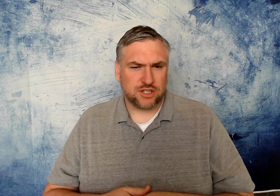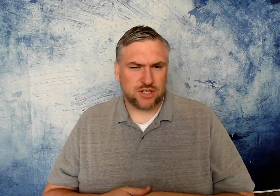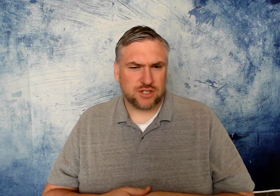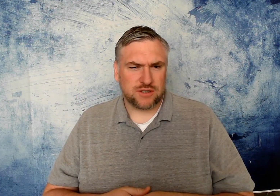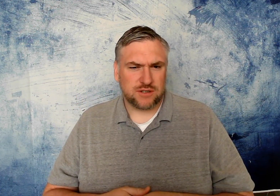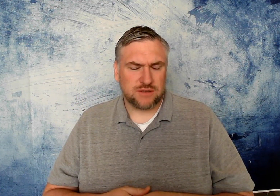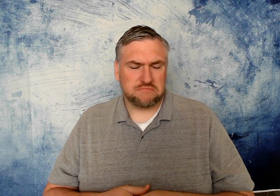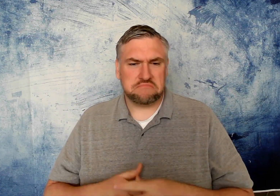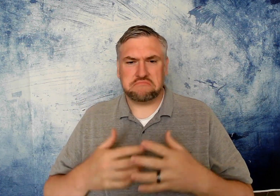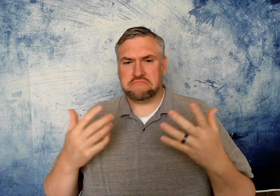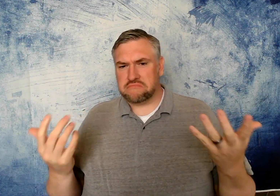your expectations?